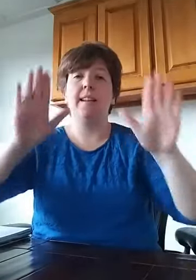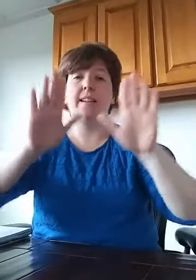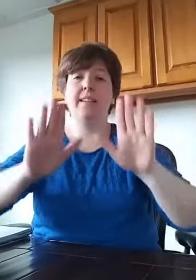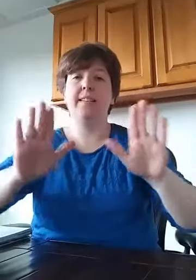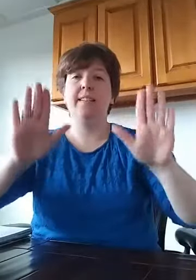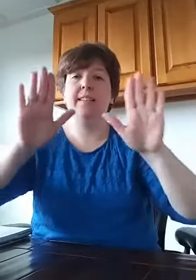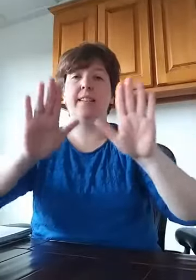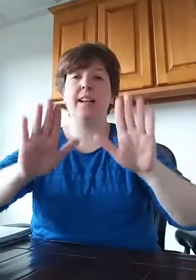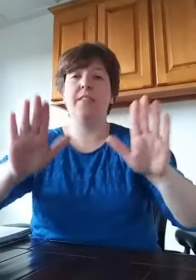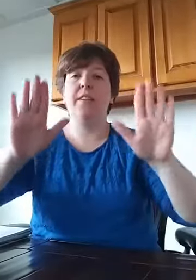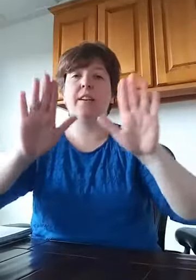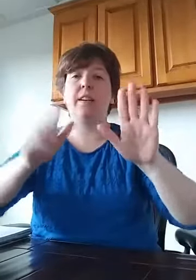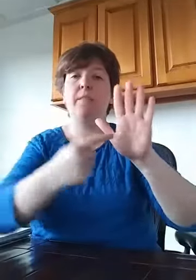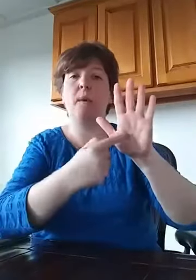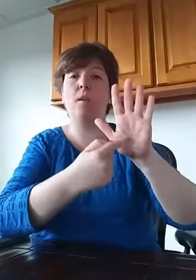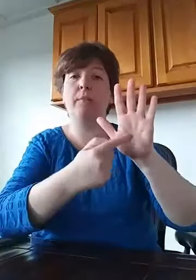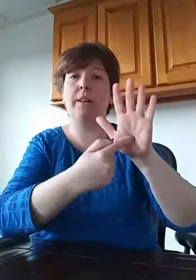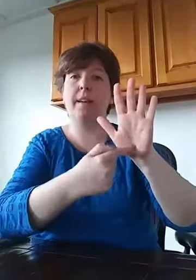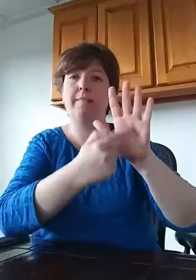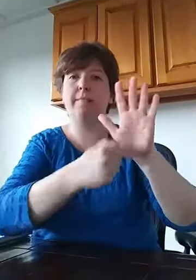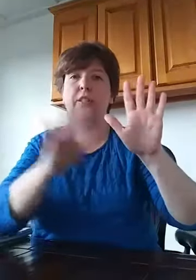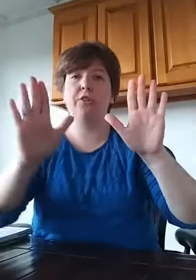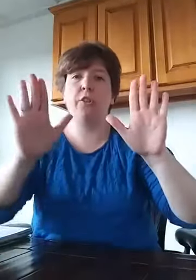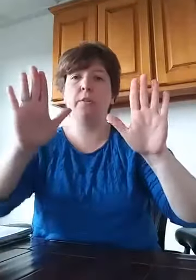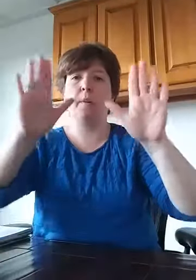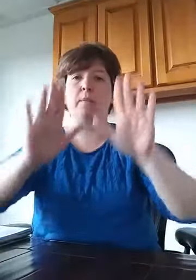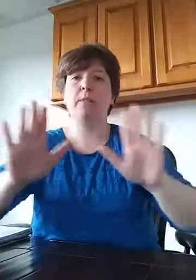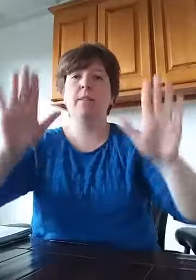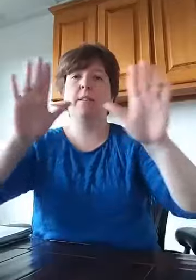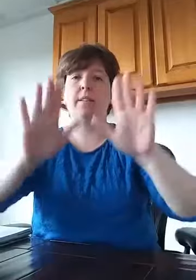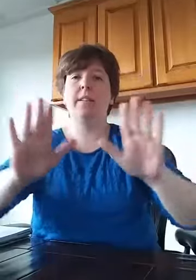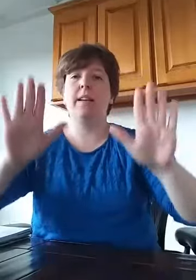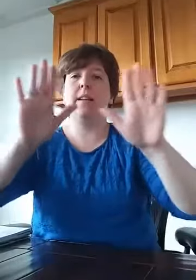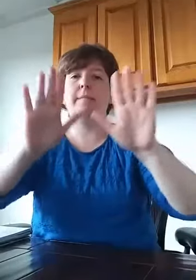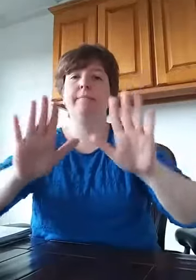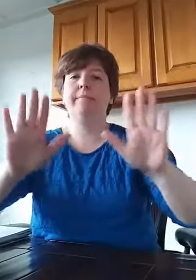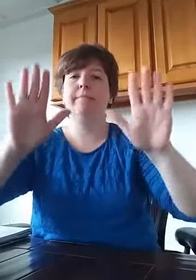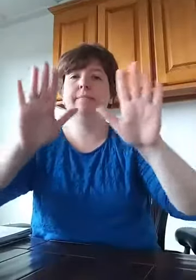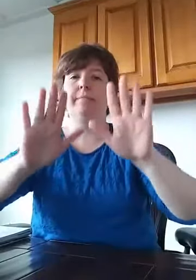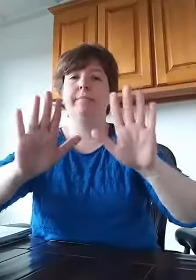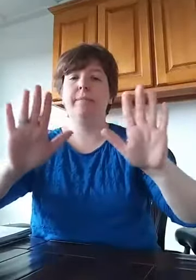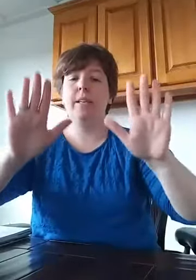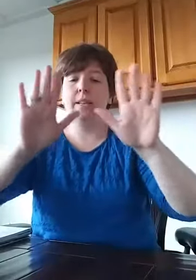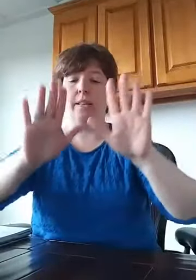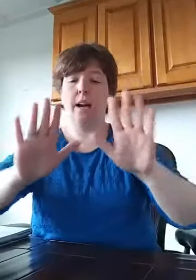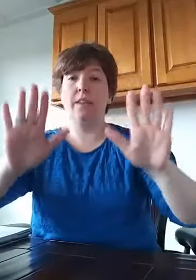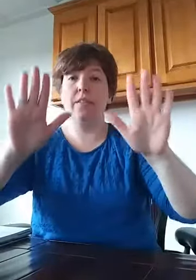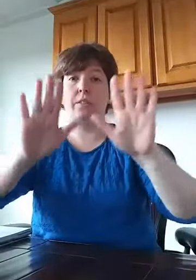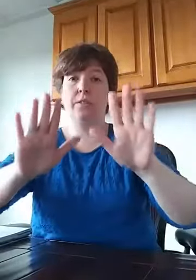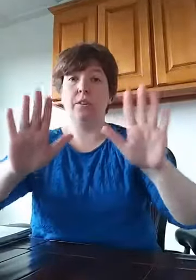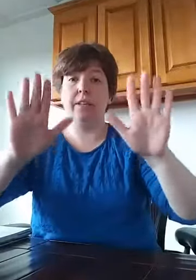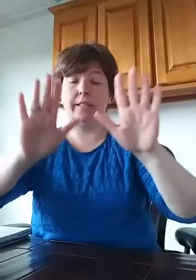Sunday. I think of Palm Sunday, because you're showing your palms. Sunday. The others are